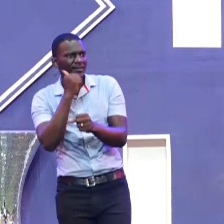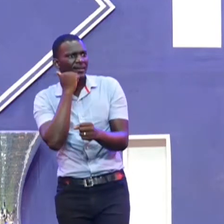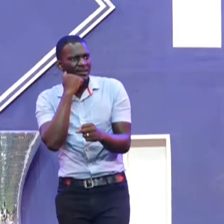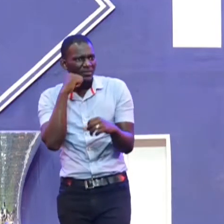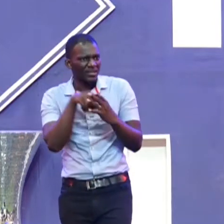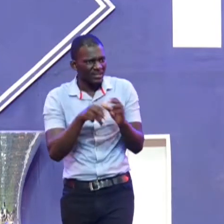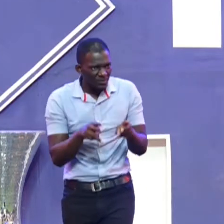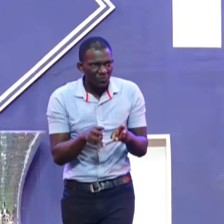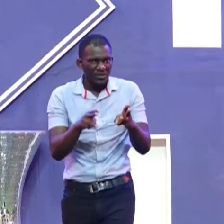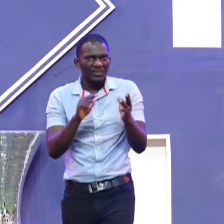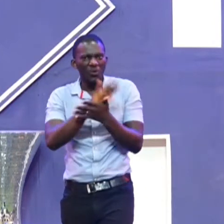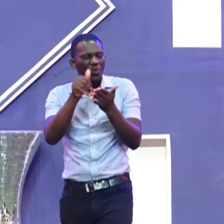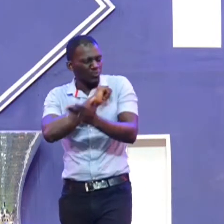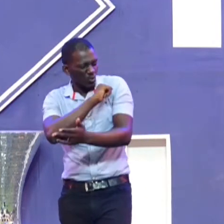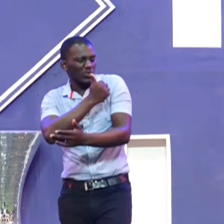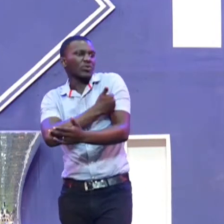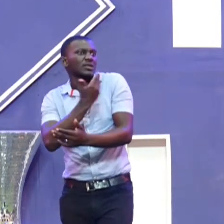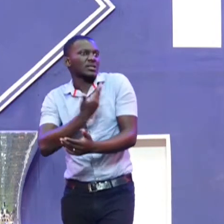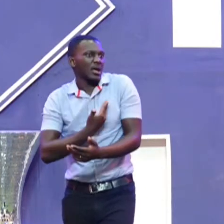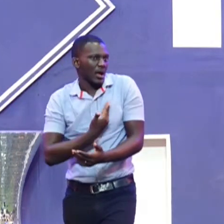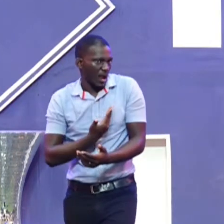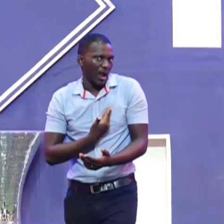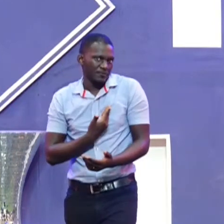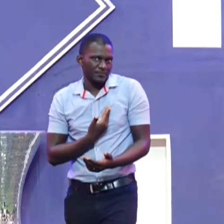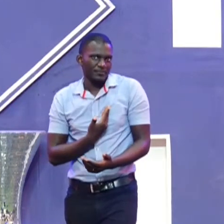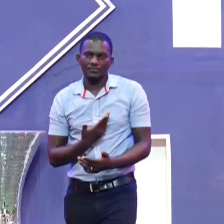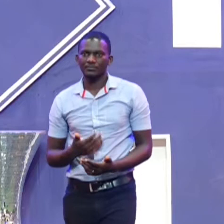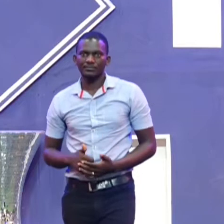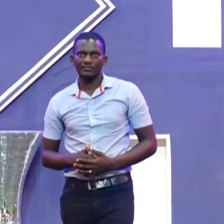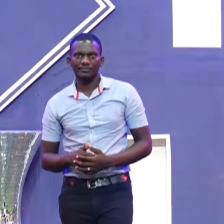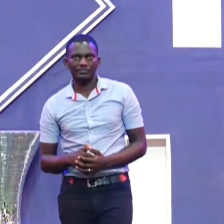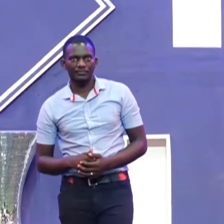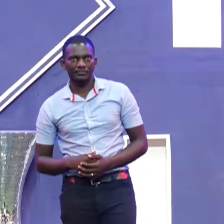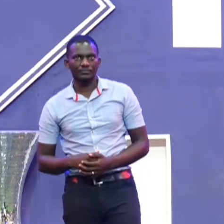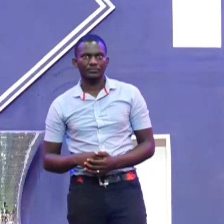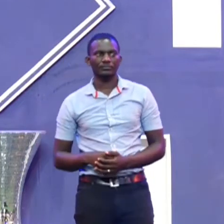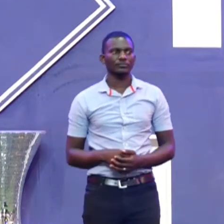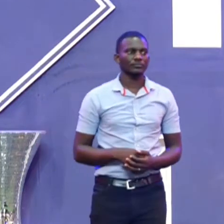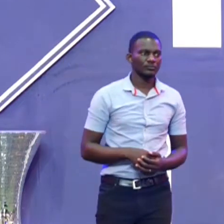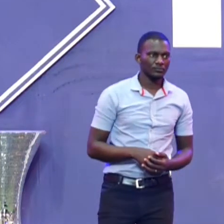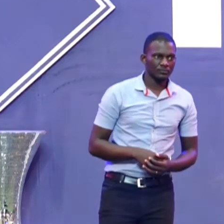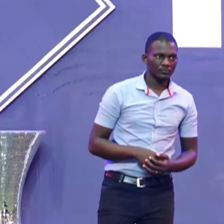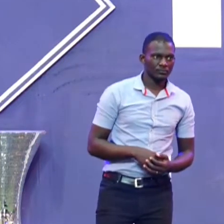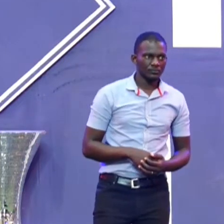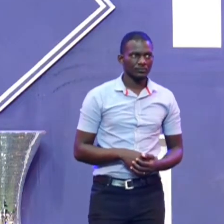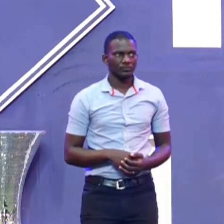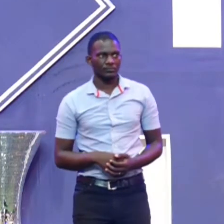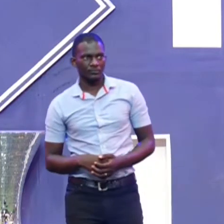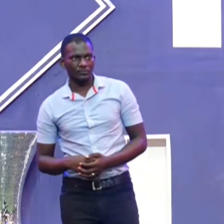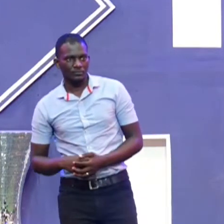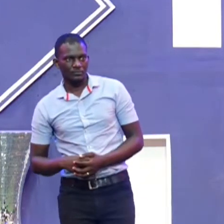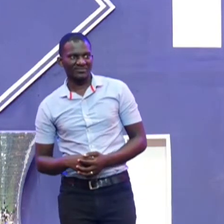nengeri ngobusobozi bonna bulina kuva mu ye. Meaning that He created Adam with an intention or with a system that